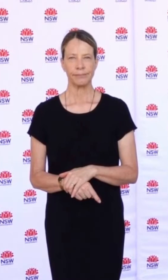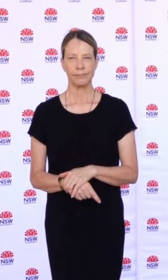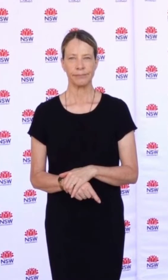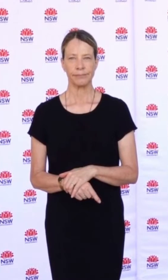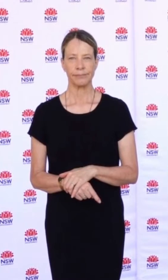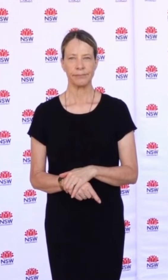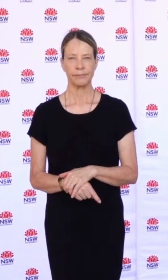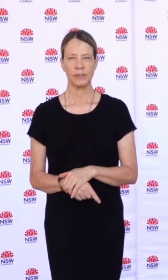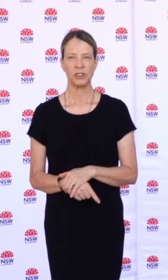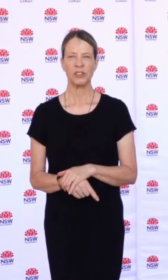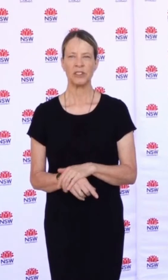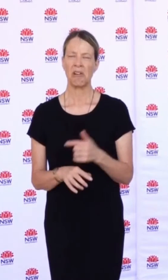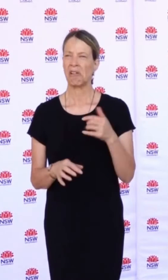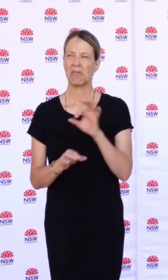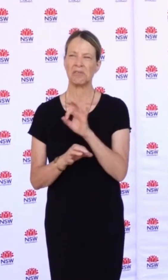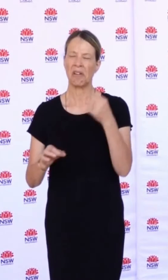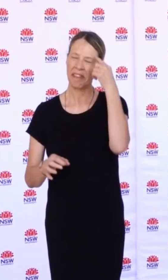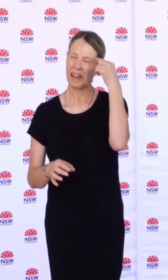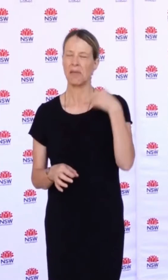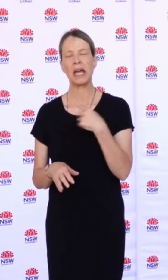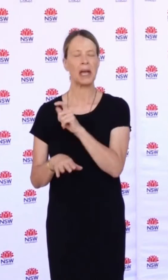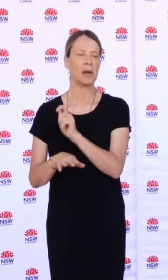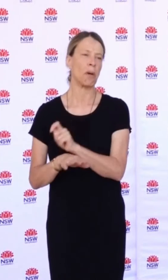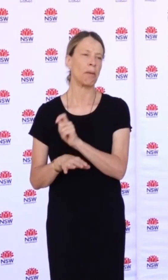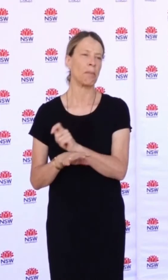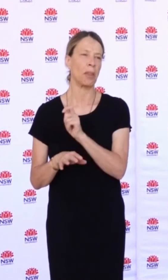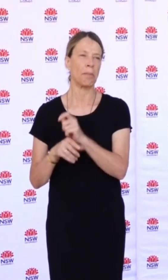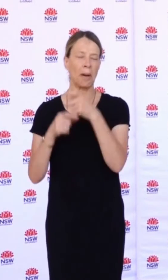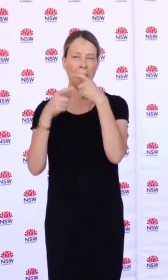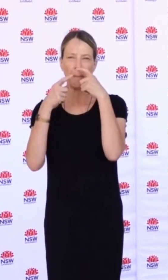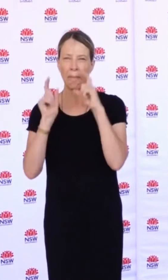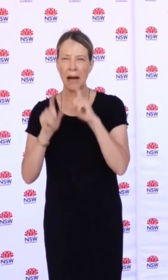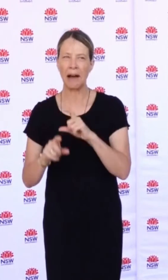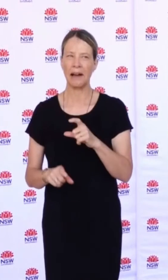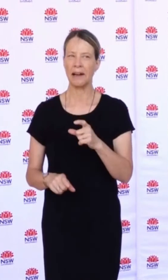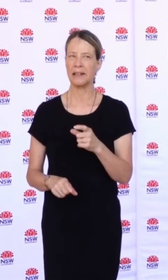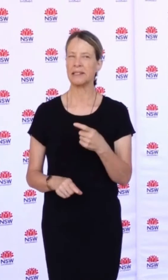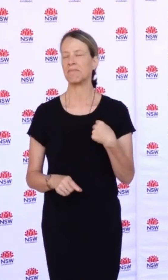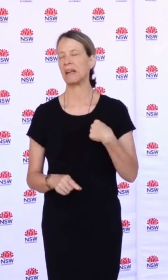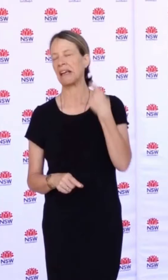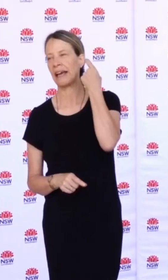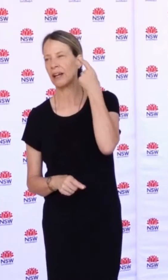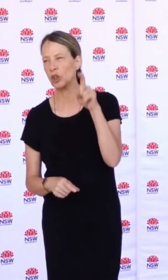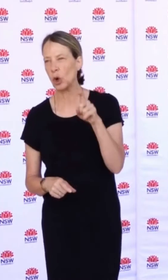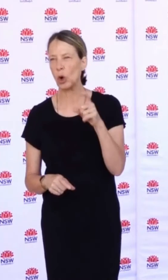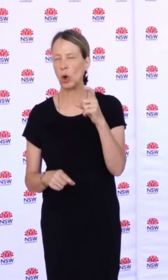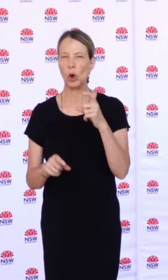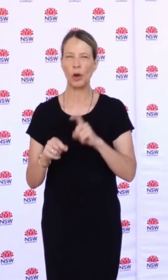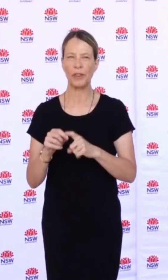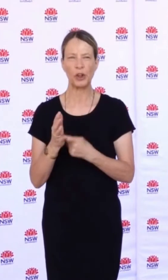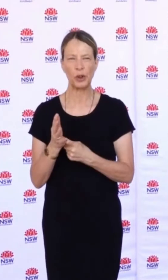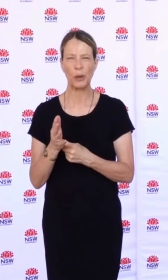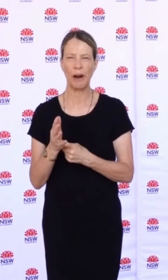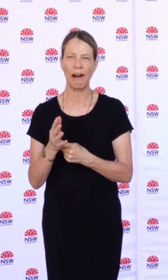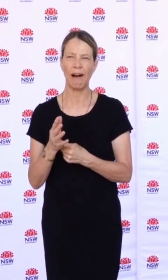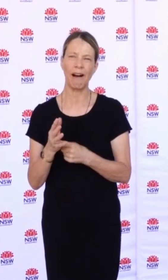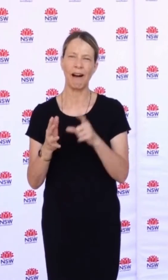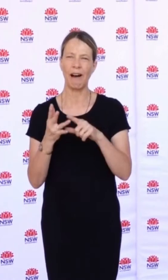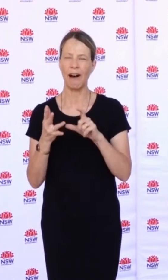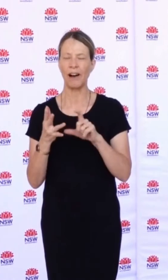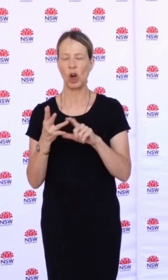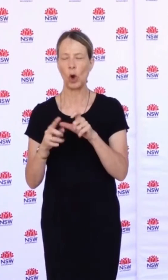and not do the right thing, it is only a matter of time. You will get that fine. You will put your customers, your staff, the public